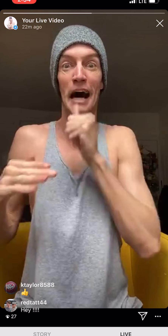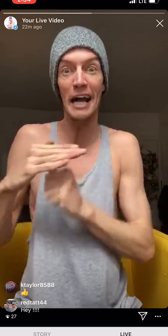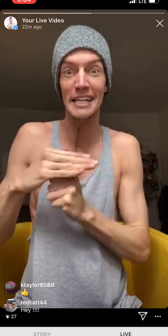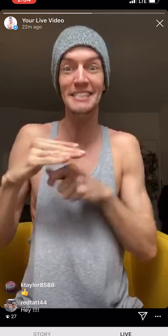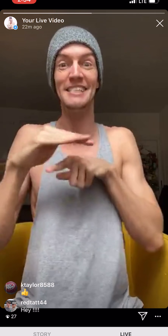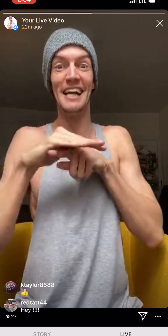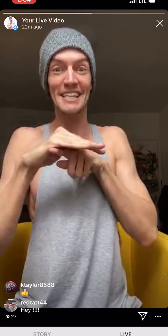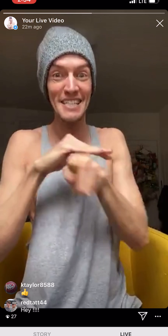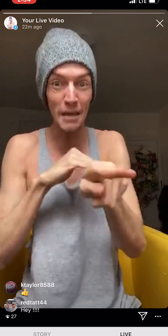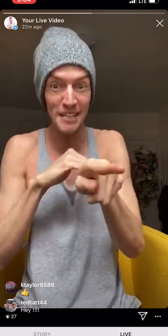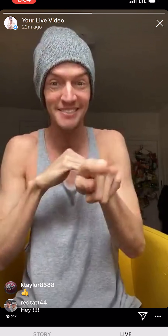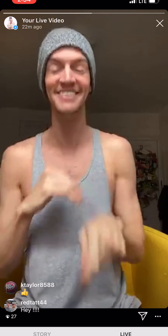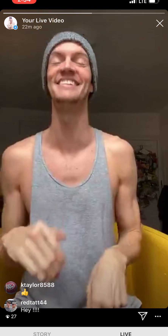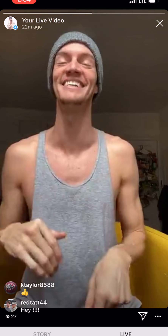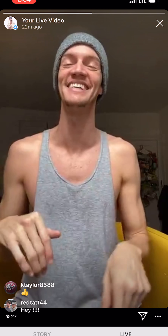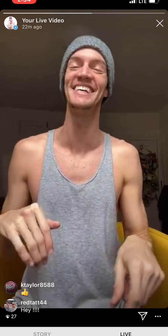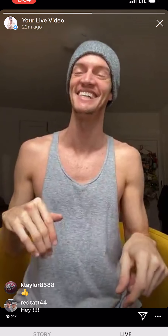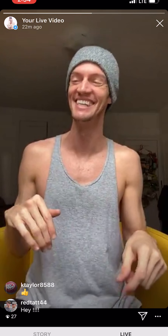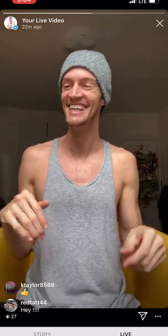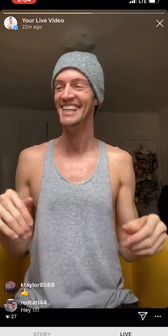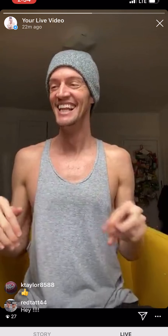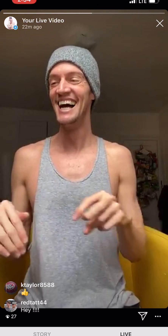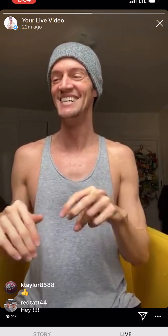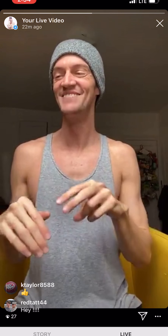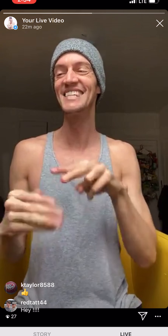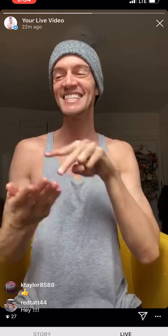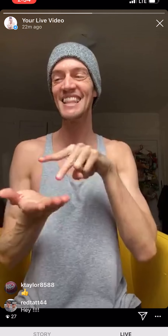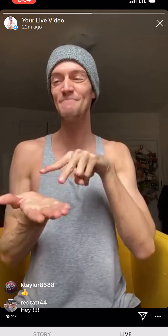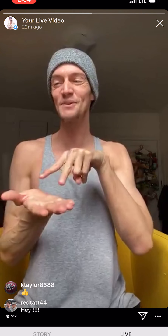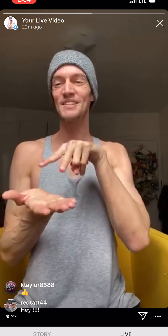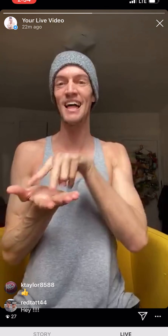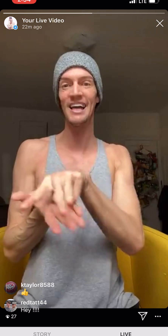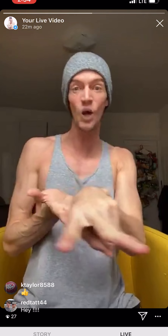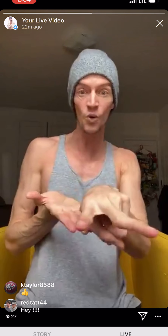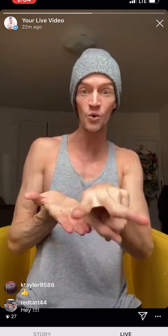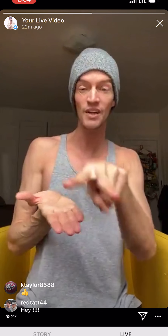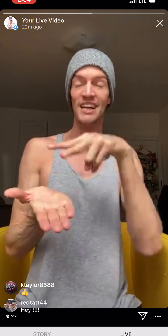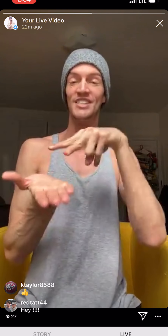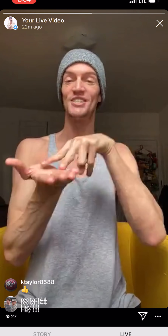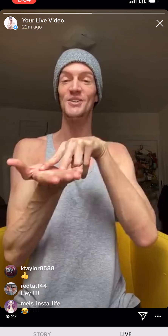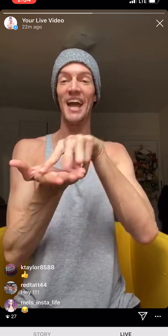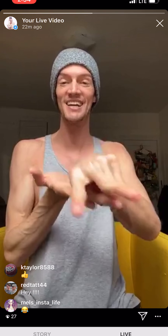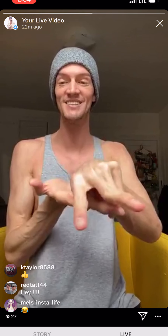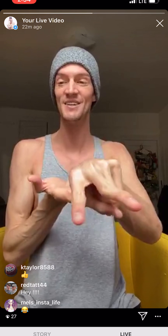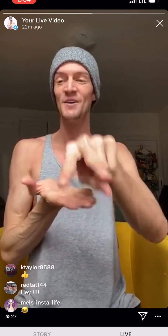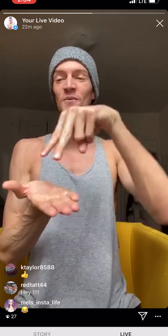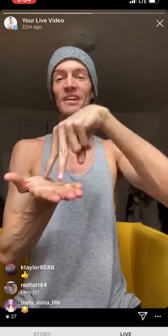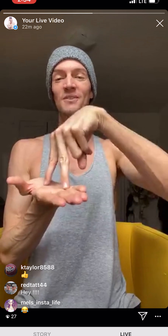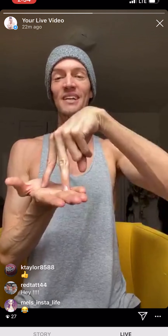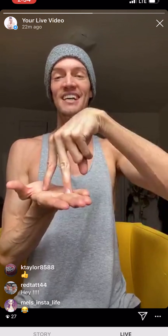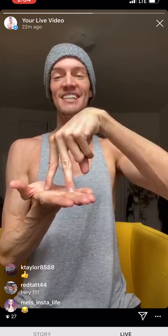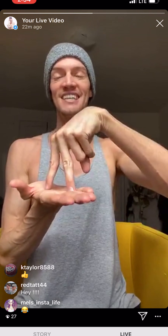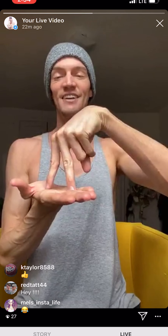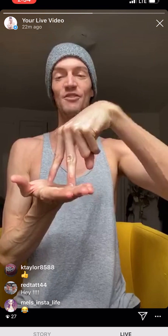hiding and escaping. Um, to slip or slide. It's just two hands. We, we had done the sign for like